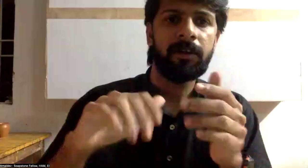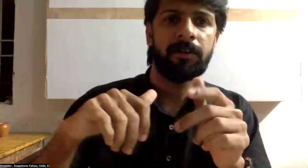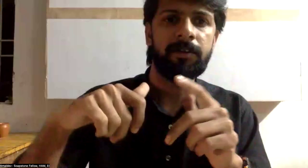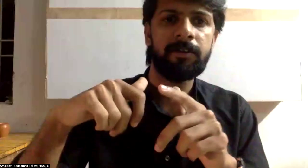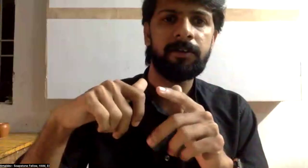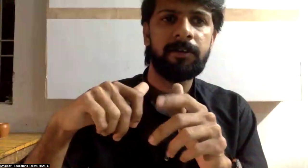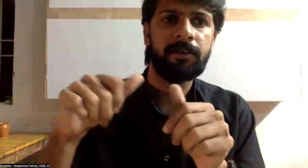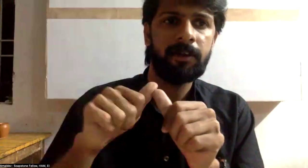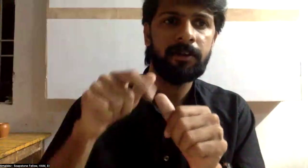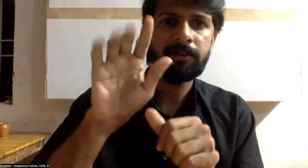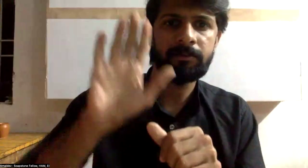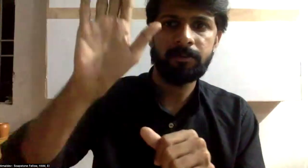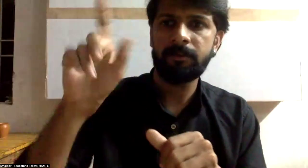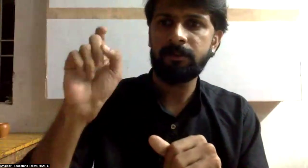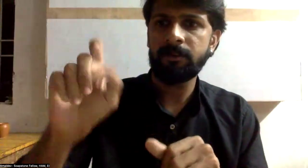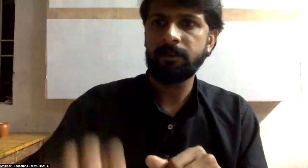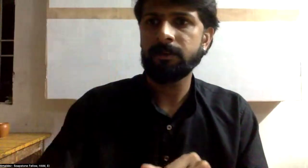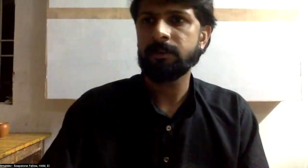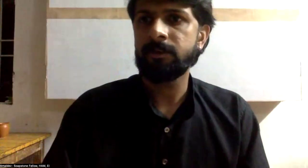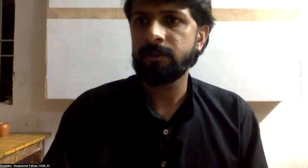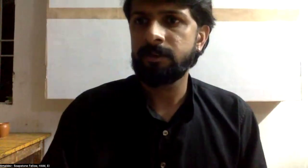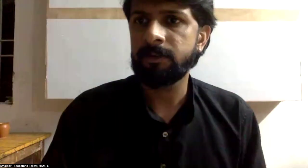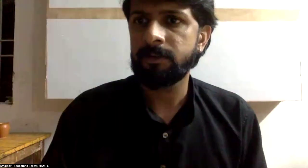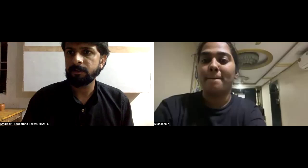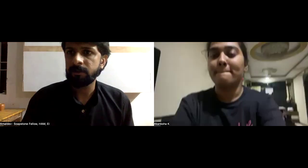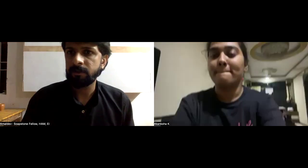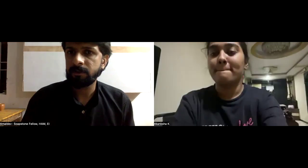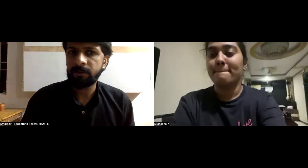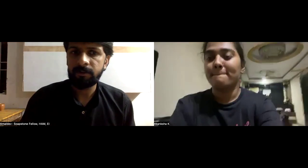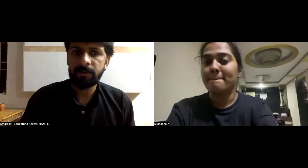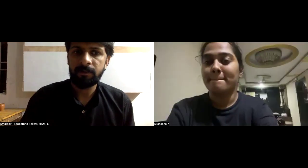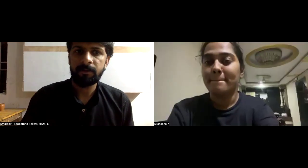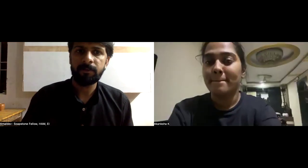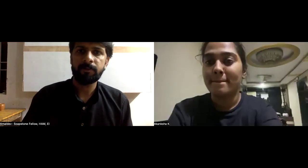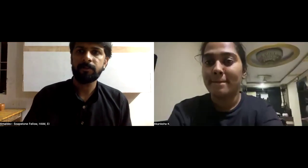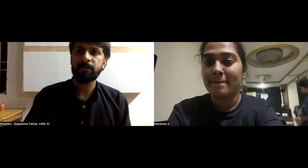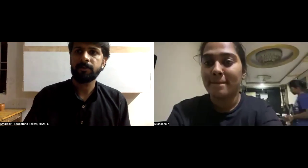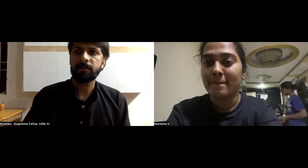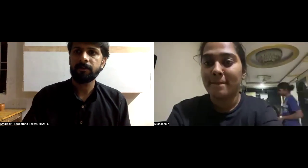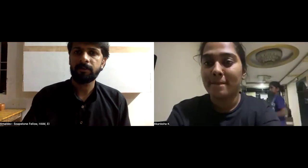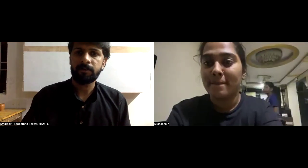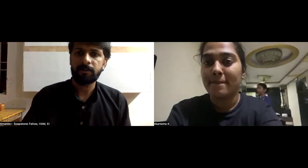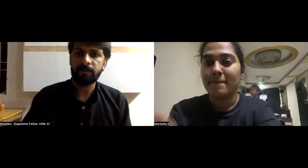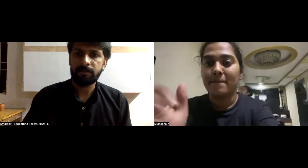Akanksha is on. She has a question. She has raised her hand.